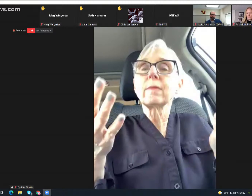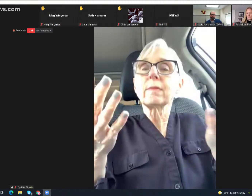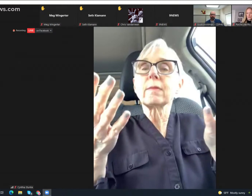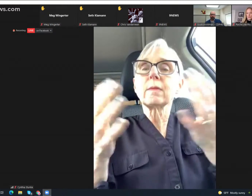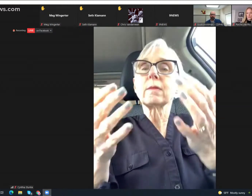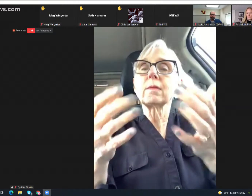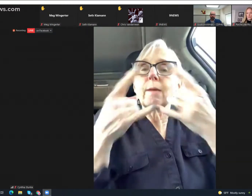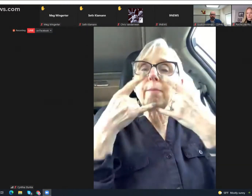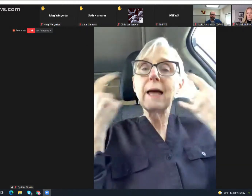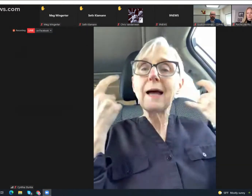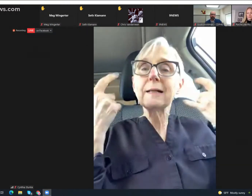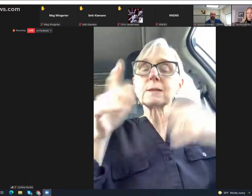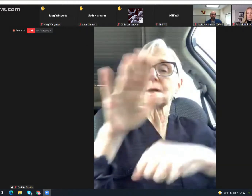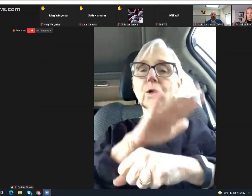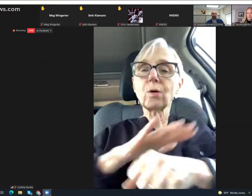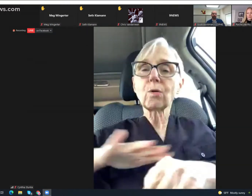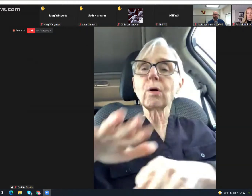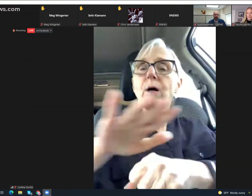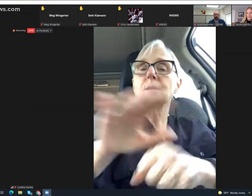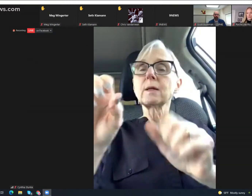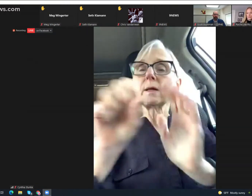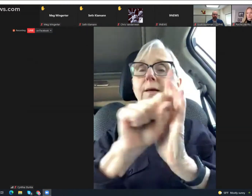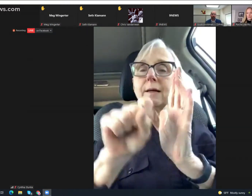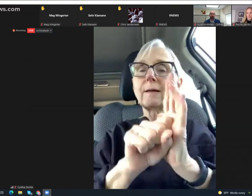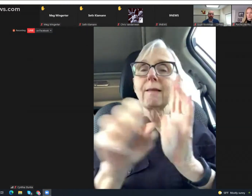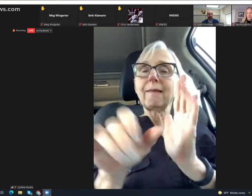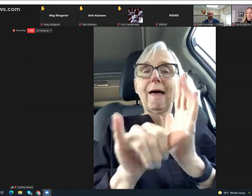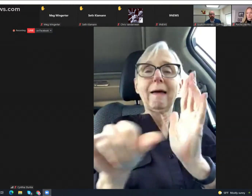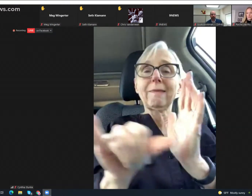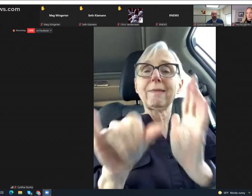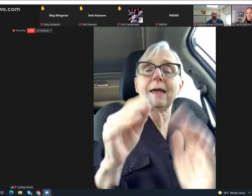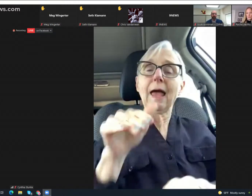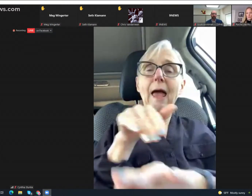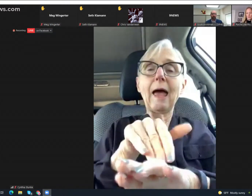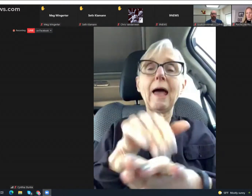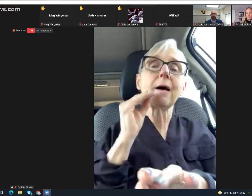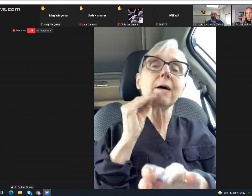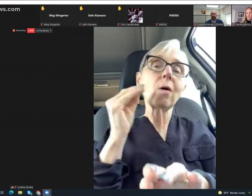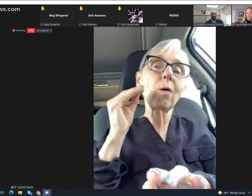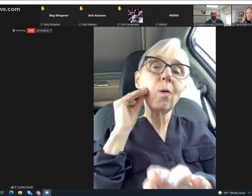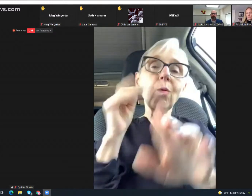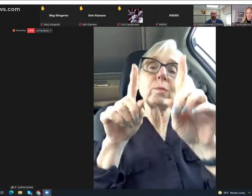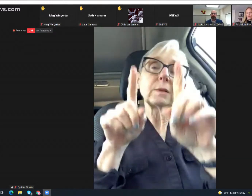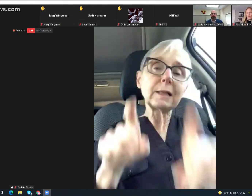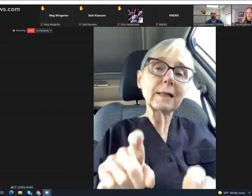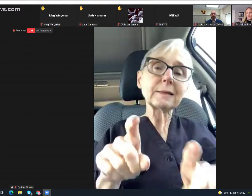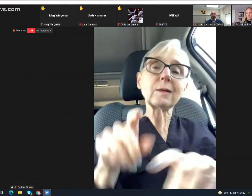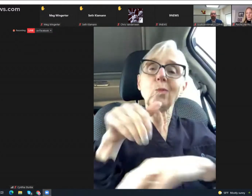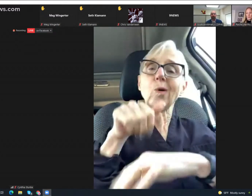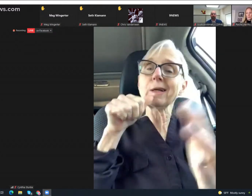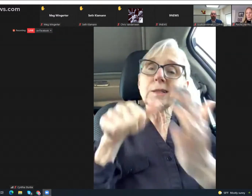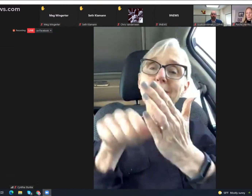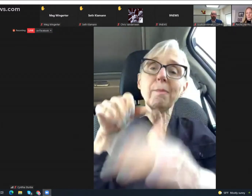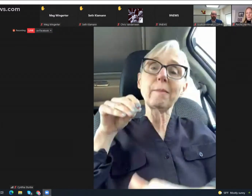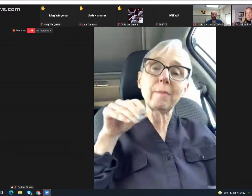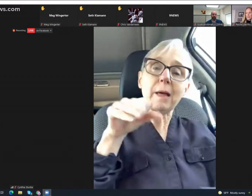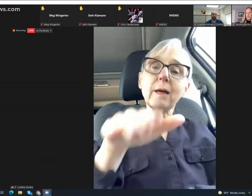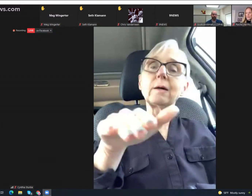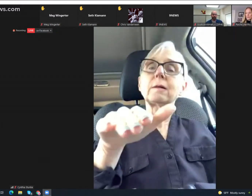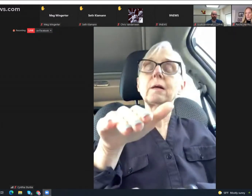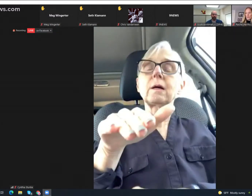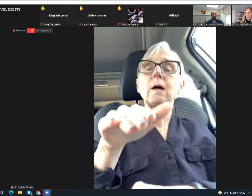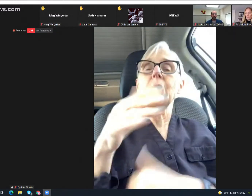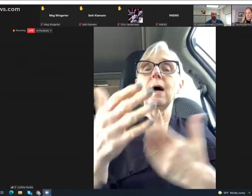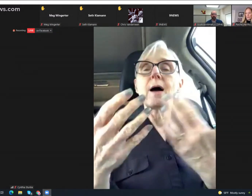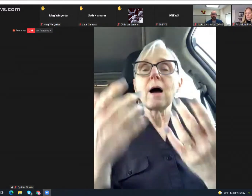like maybe how you're doing the at-home testing program where it's mailed to, homes across the state. I was wondering if this is something